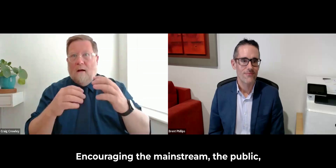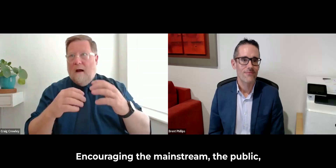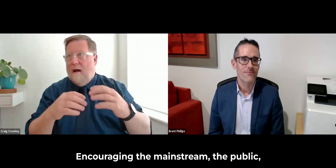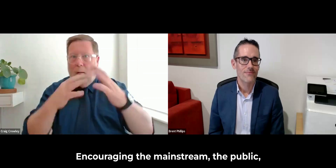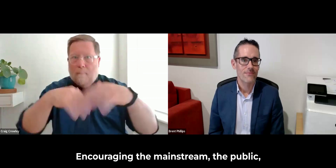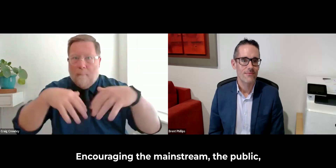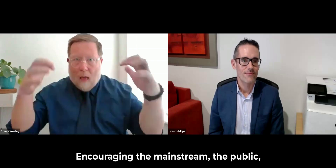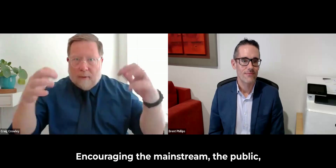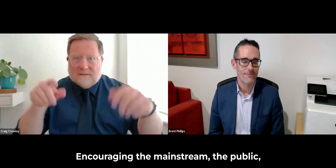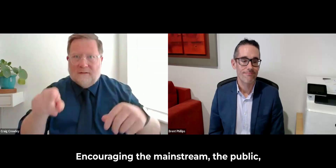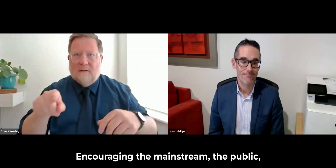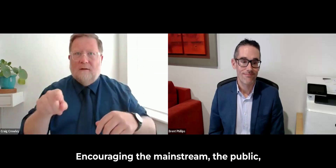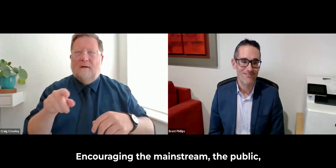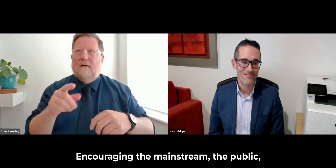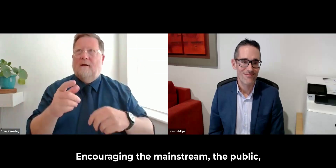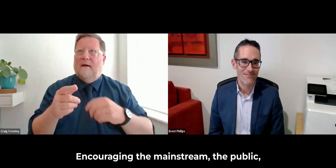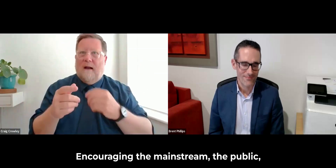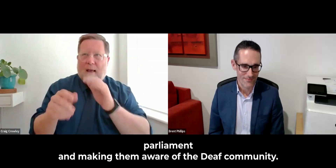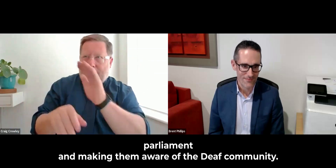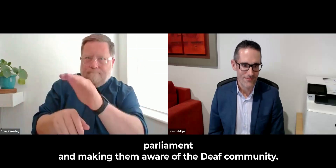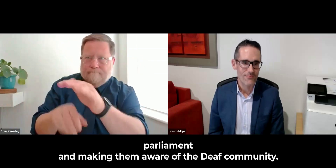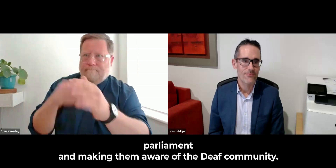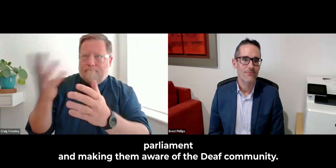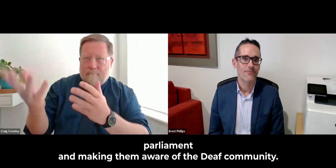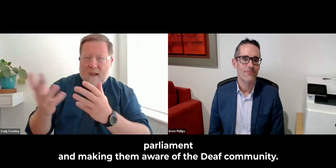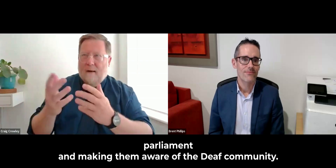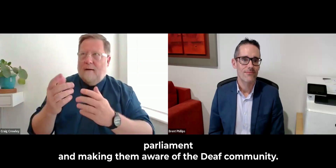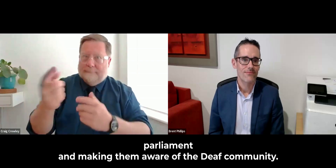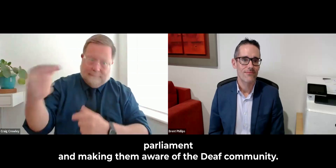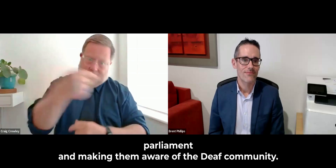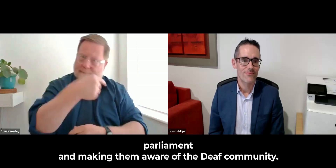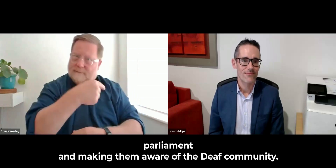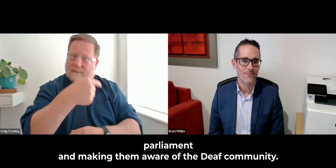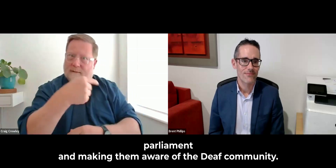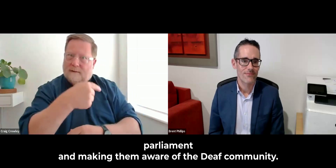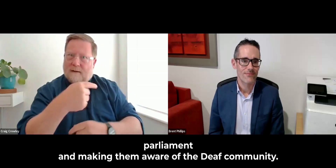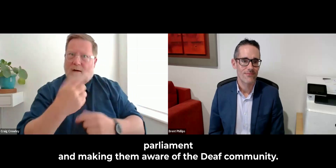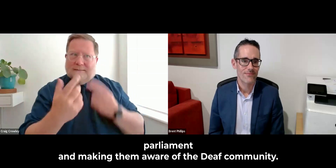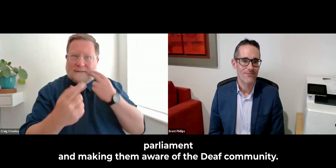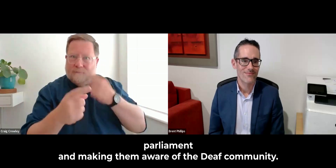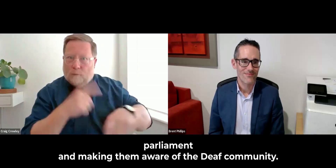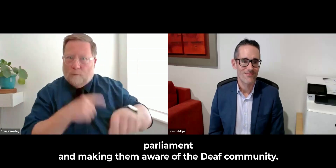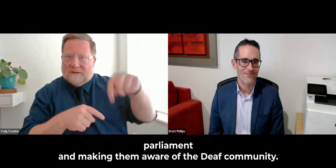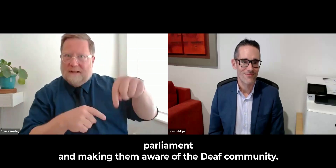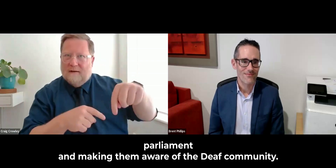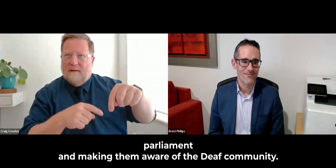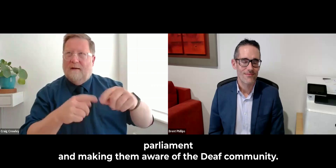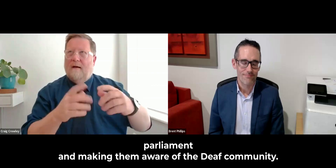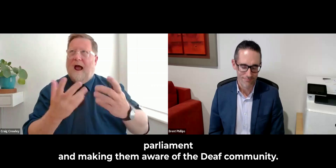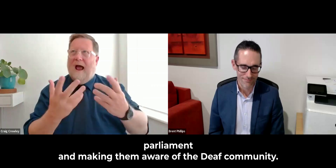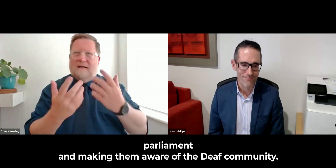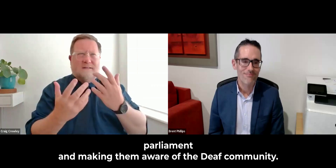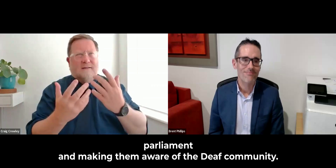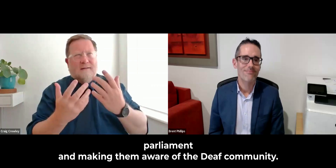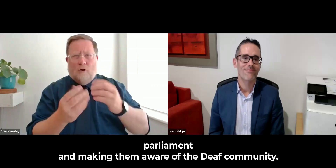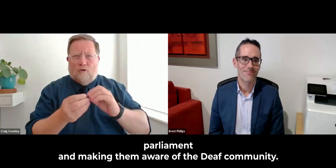encouraging the mainstream, the public, Parliament, and making them aware of the deaf